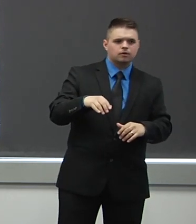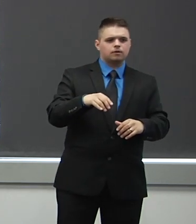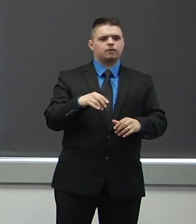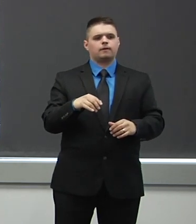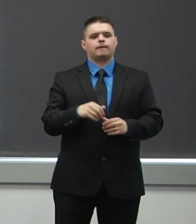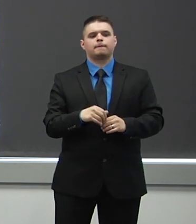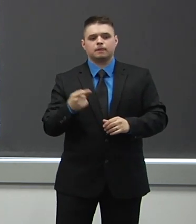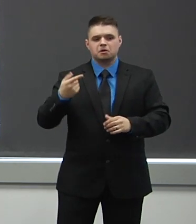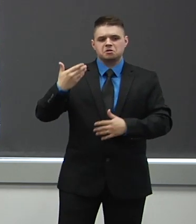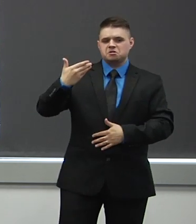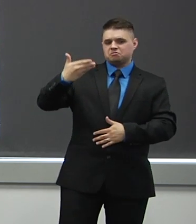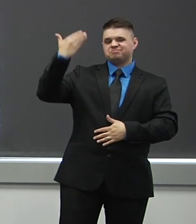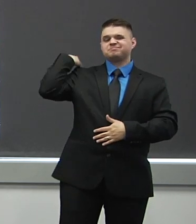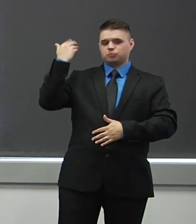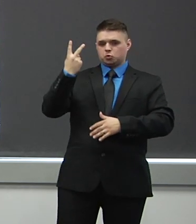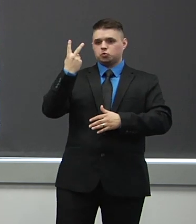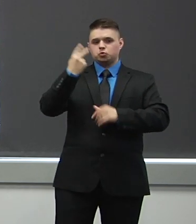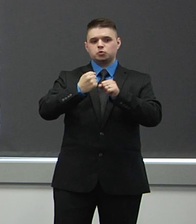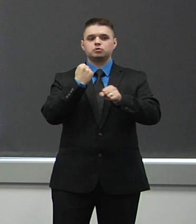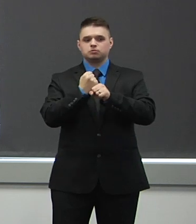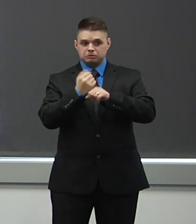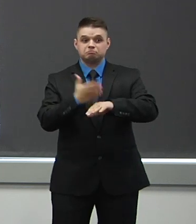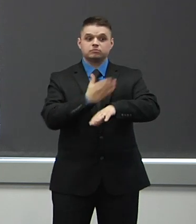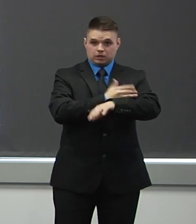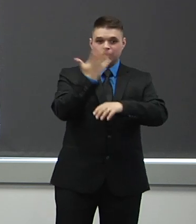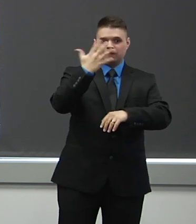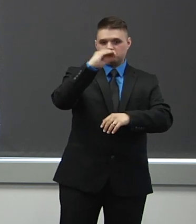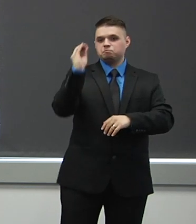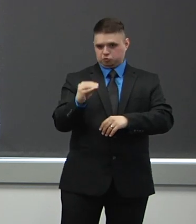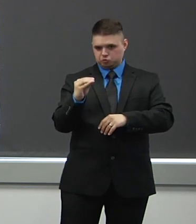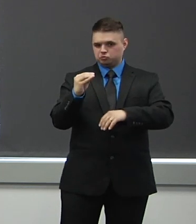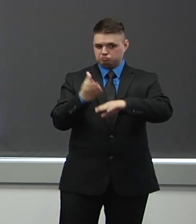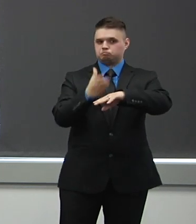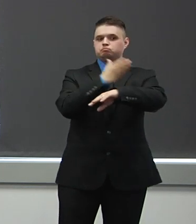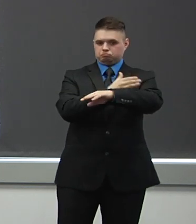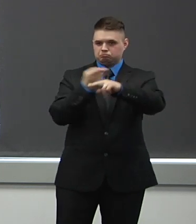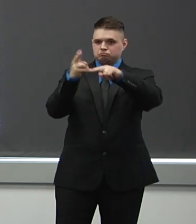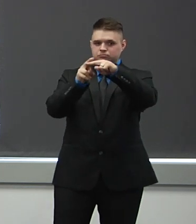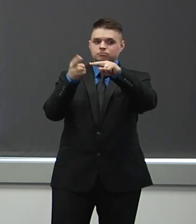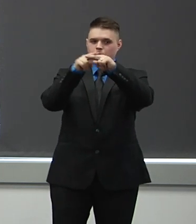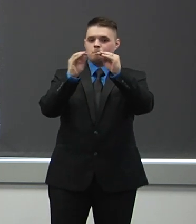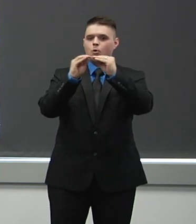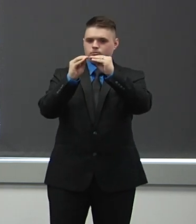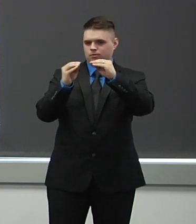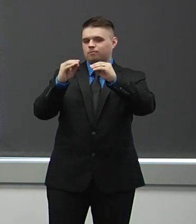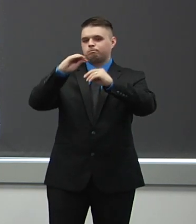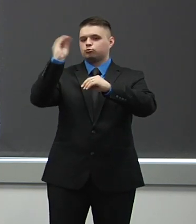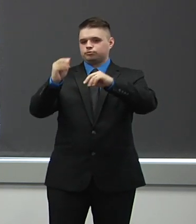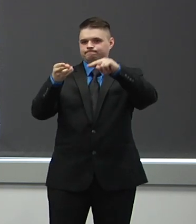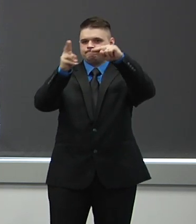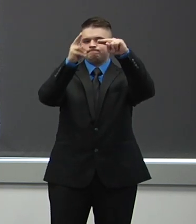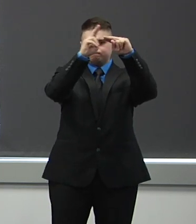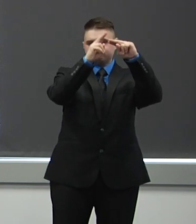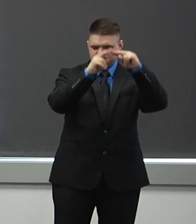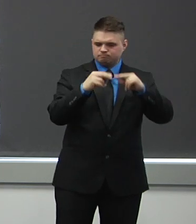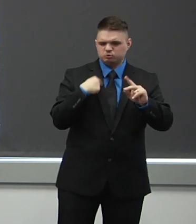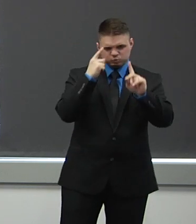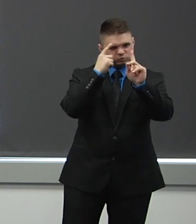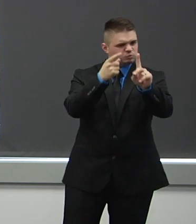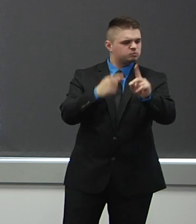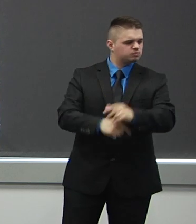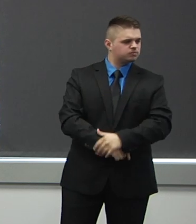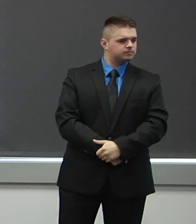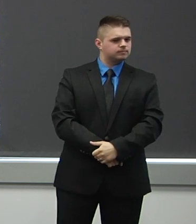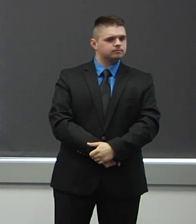years. We obviously want to keep improving that high school graduation rate, and some of the changes to